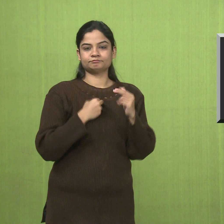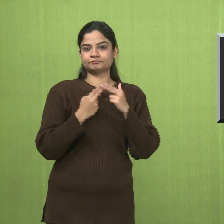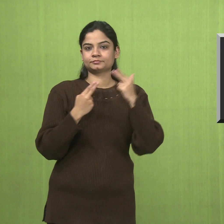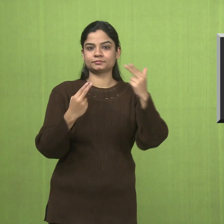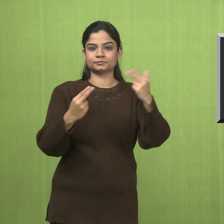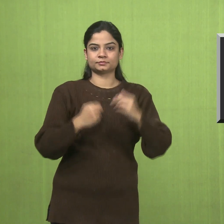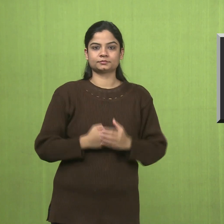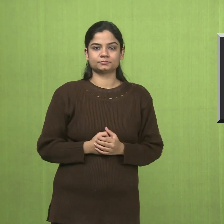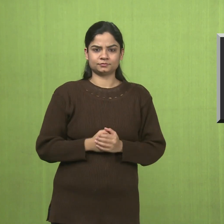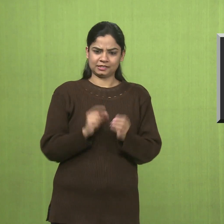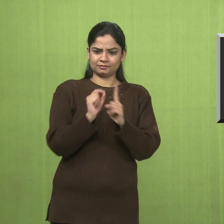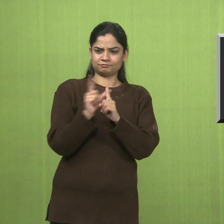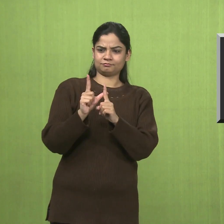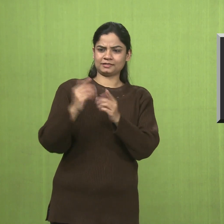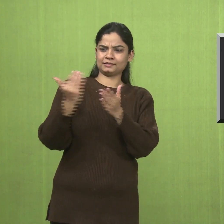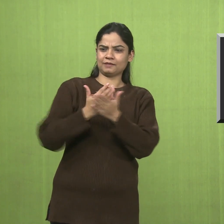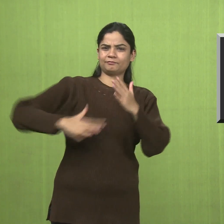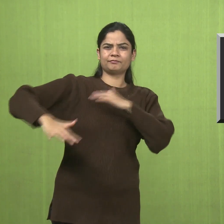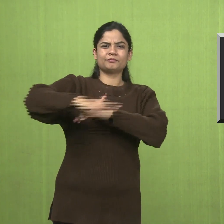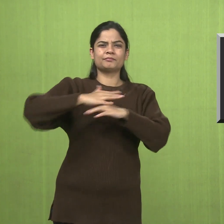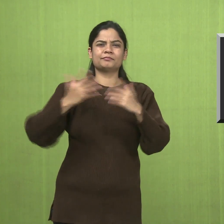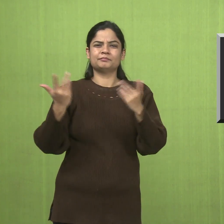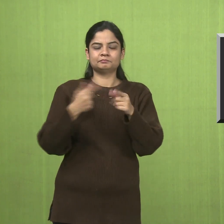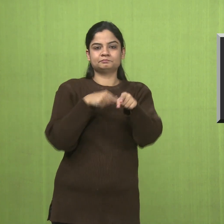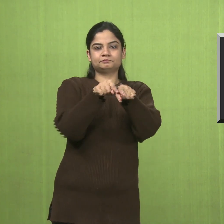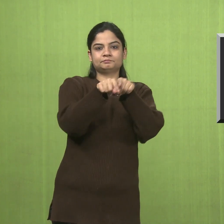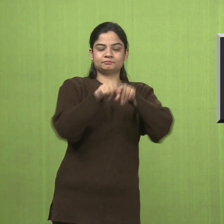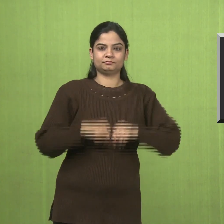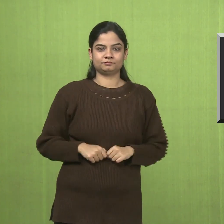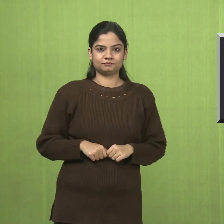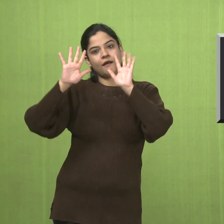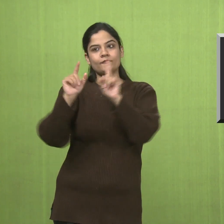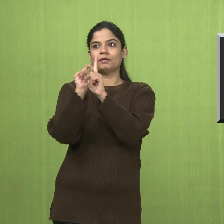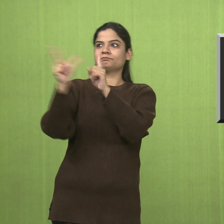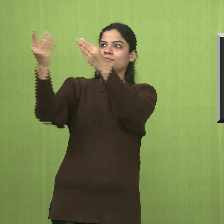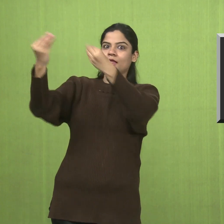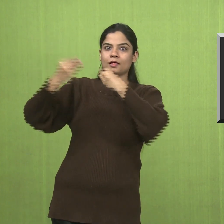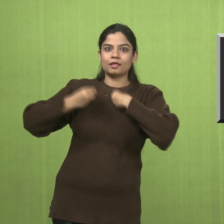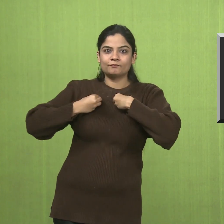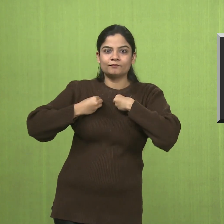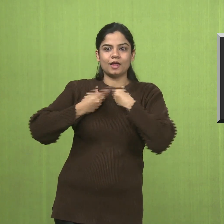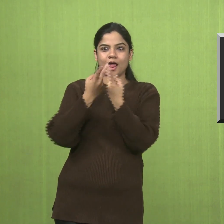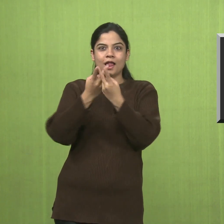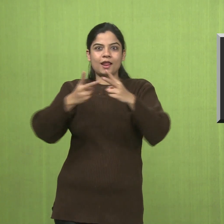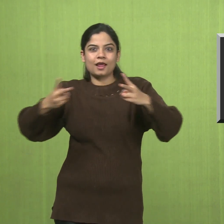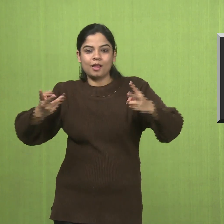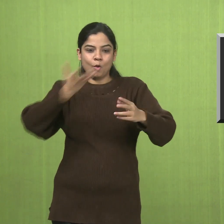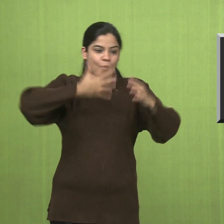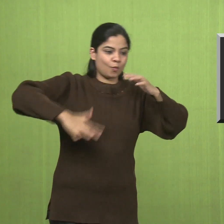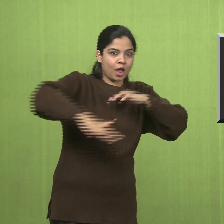give you a summary of the first and second part. Energy conservation. Throughout the world, there are natural sources of energy